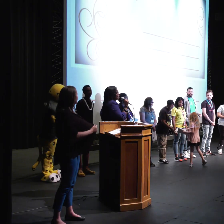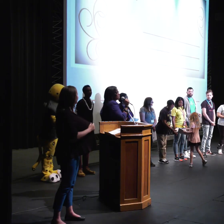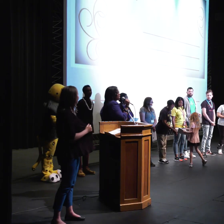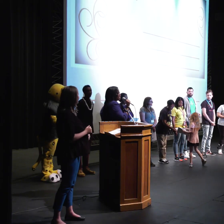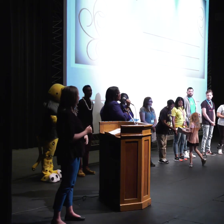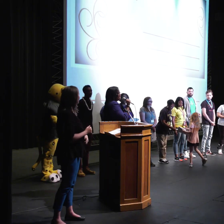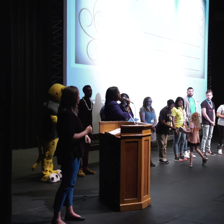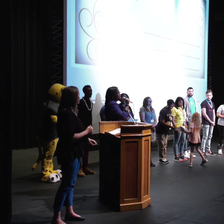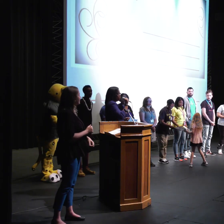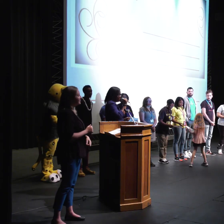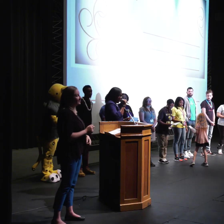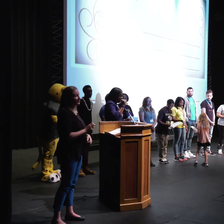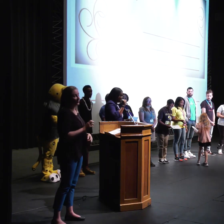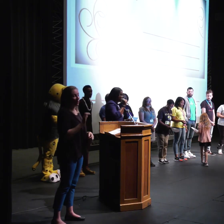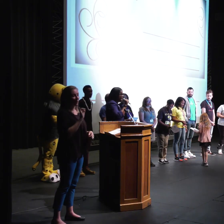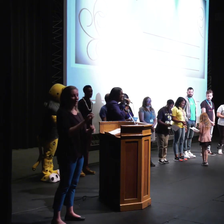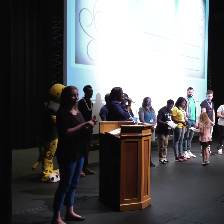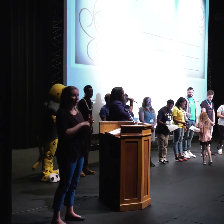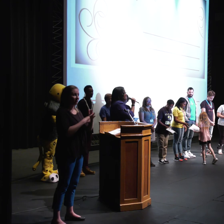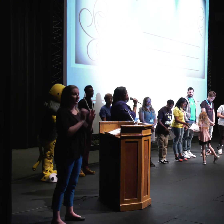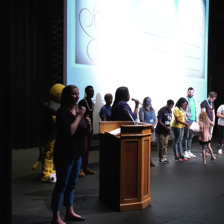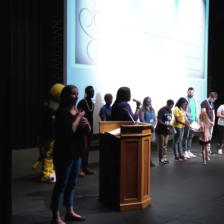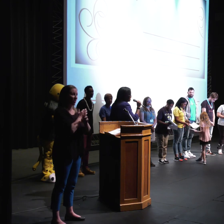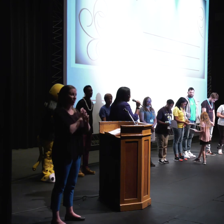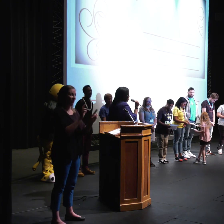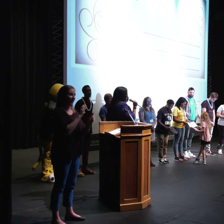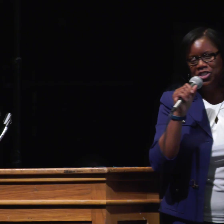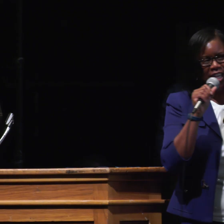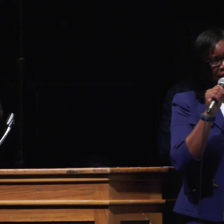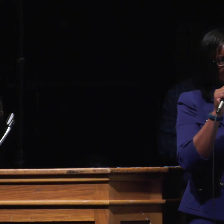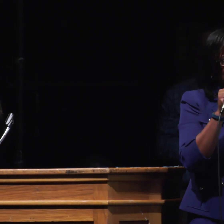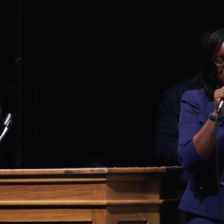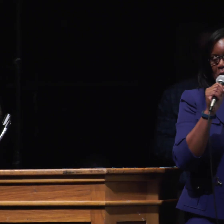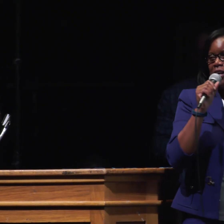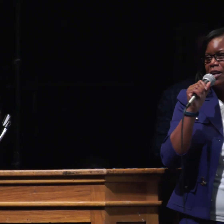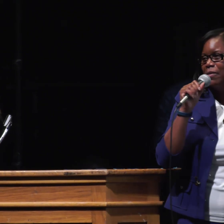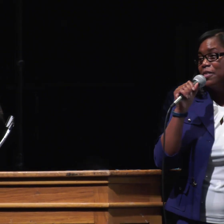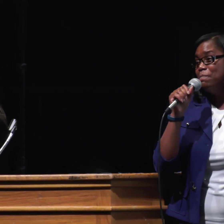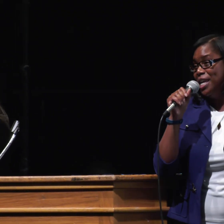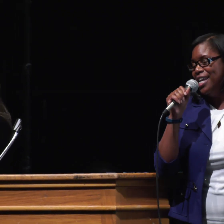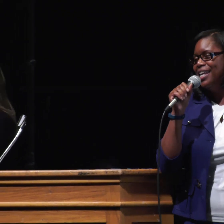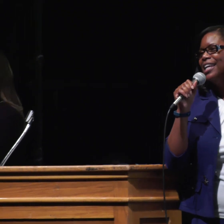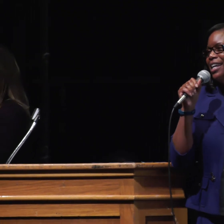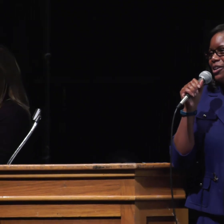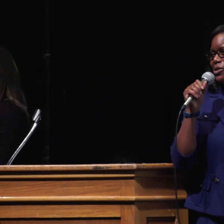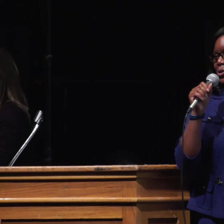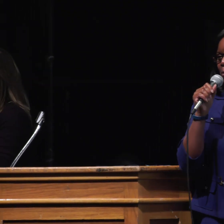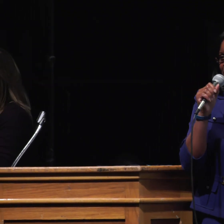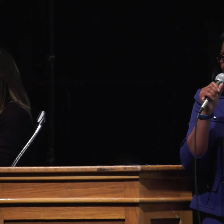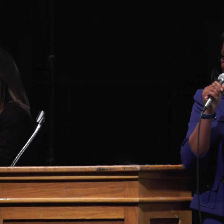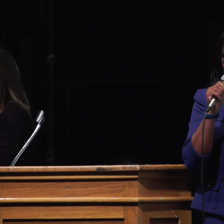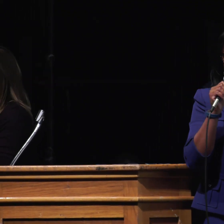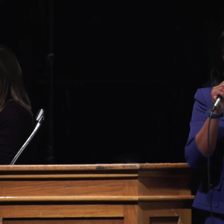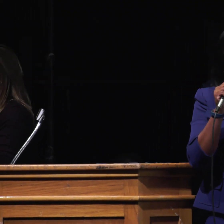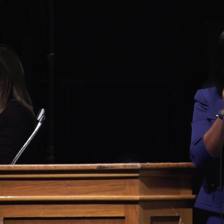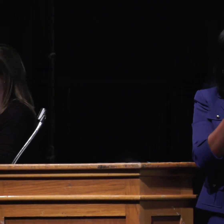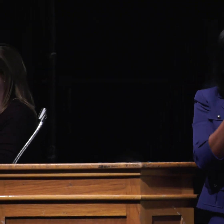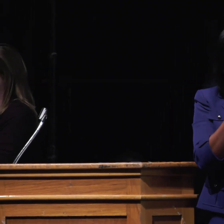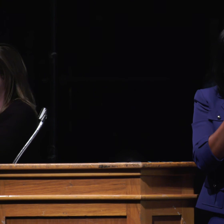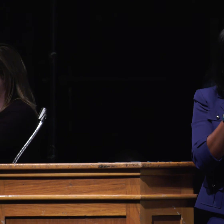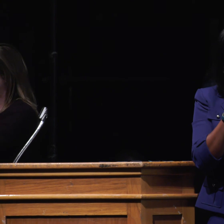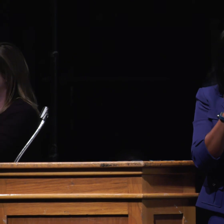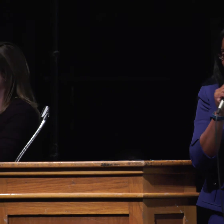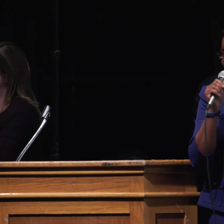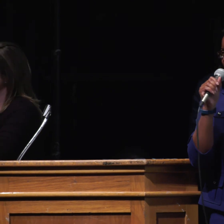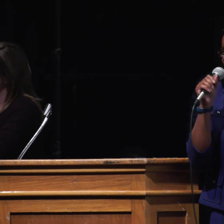So that is going to kick off our ready and willing challenge, starting with me, your superintendent, who is trying